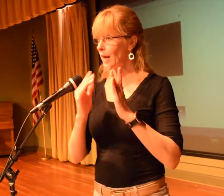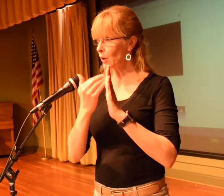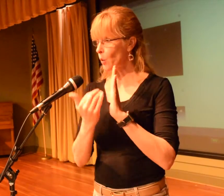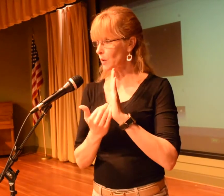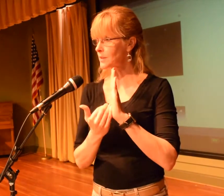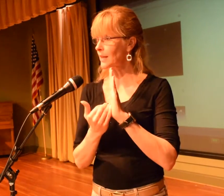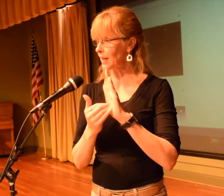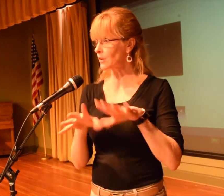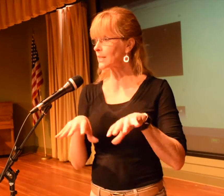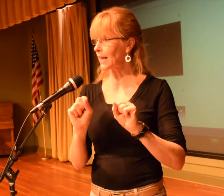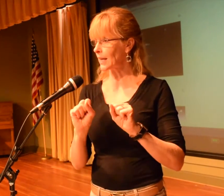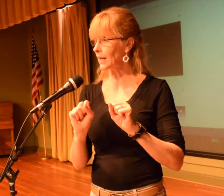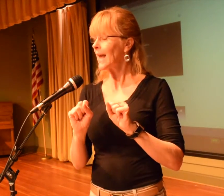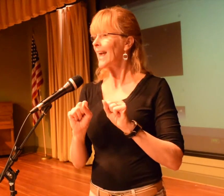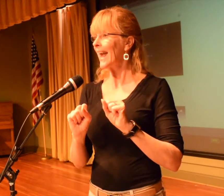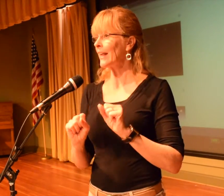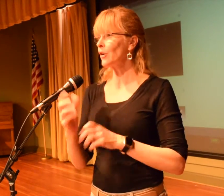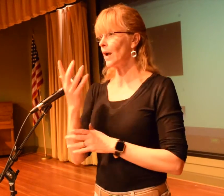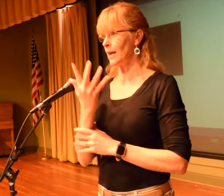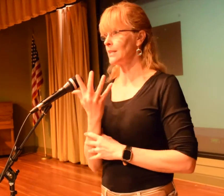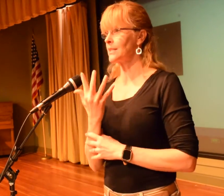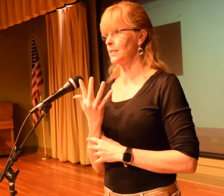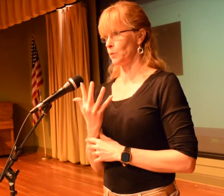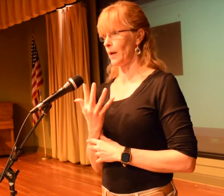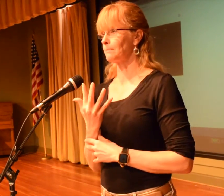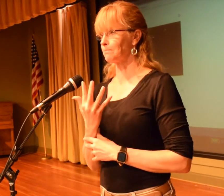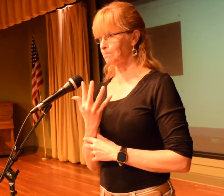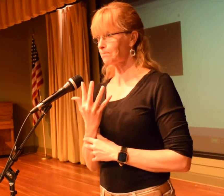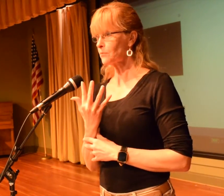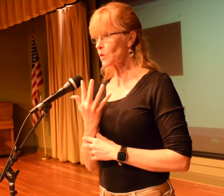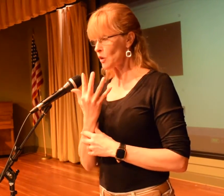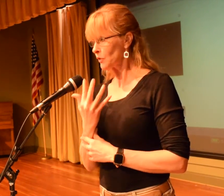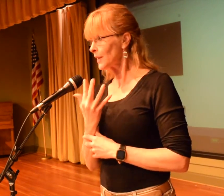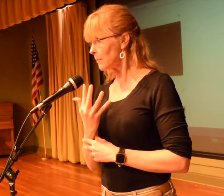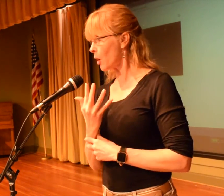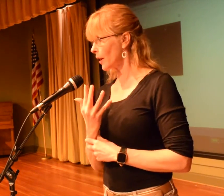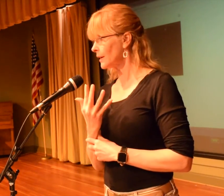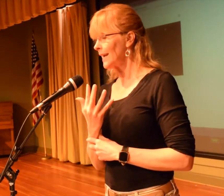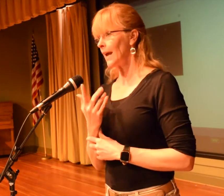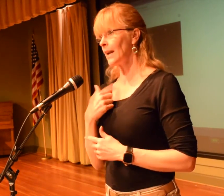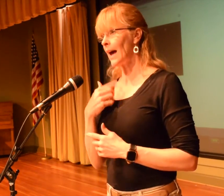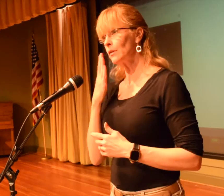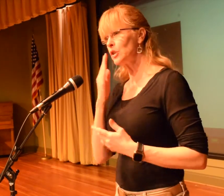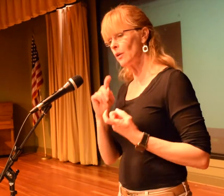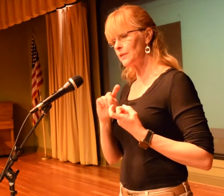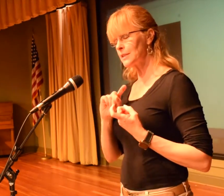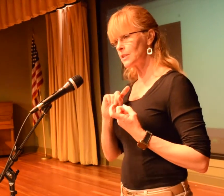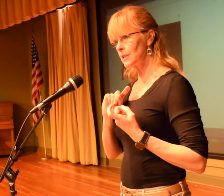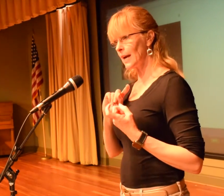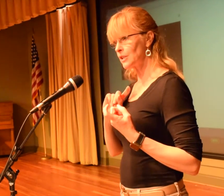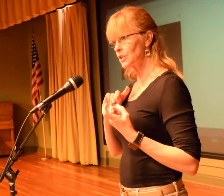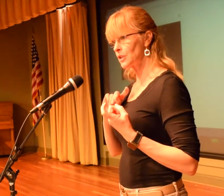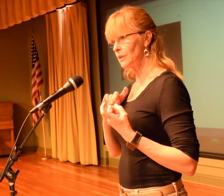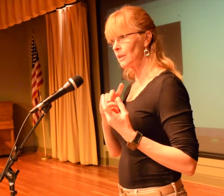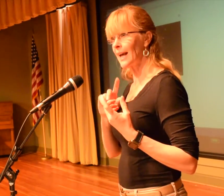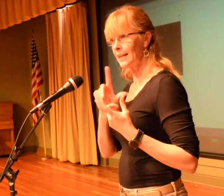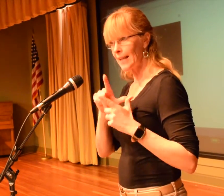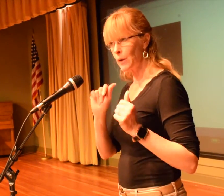online course that they're taking, and their hand is this way for that part. And I don't know if it's like just like language,